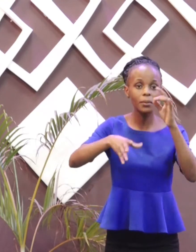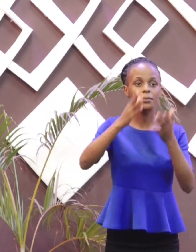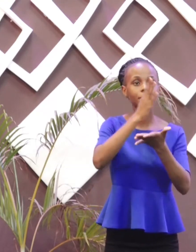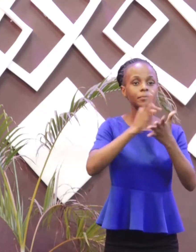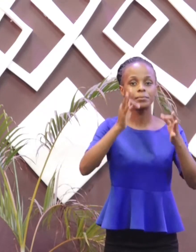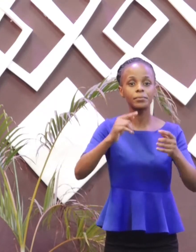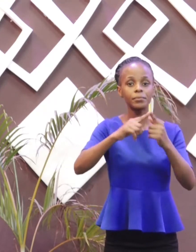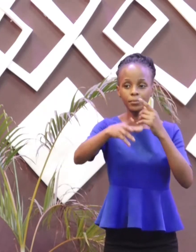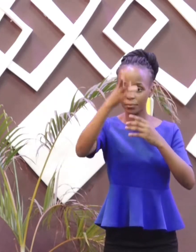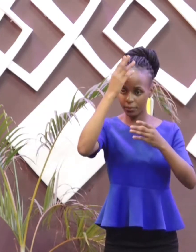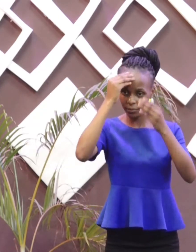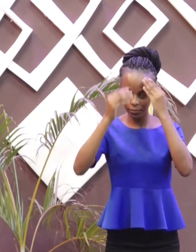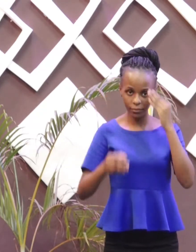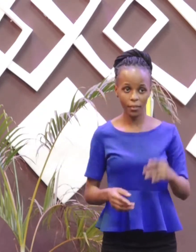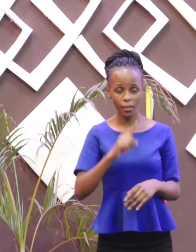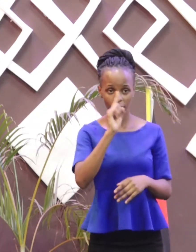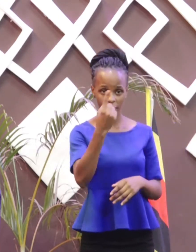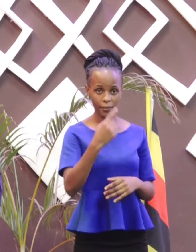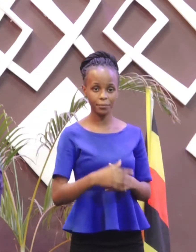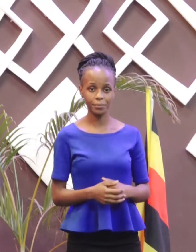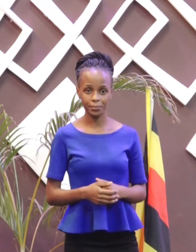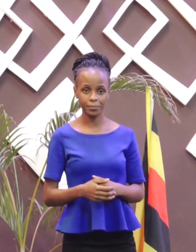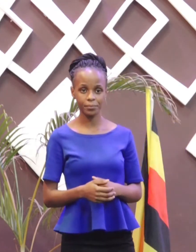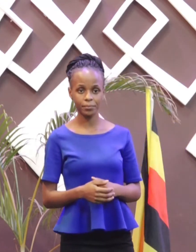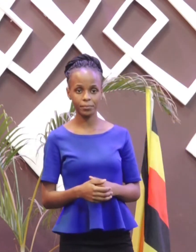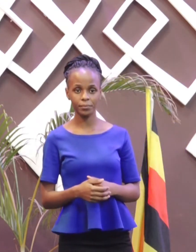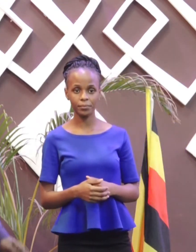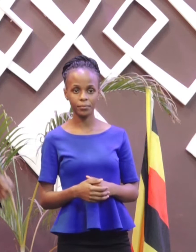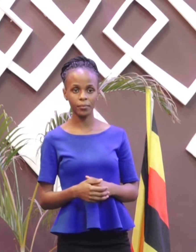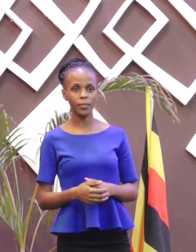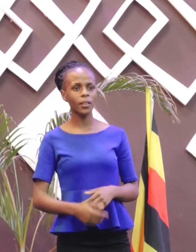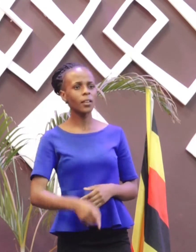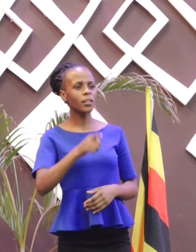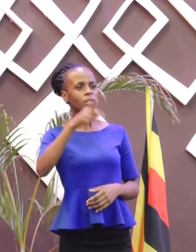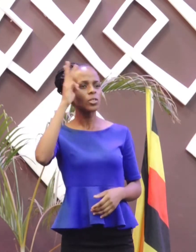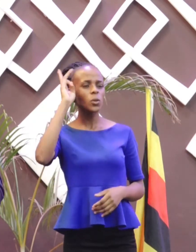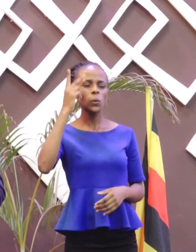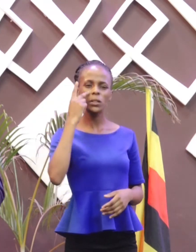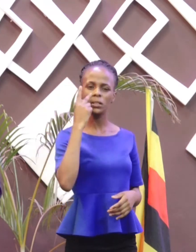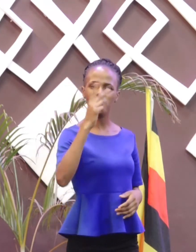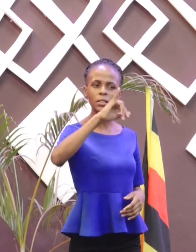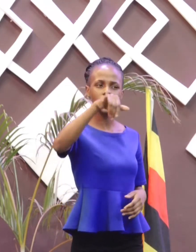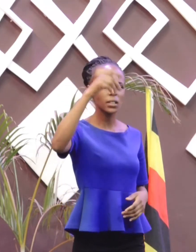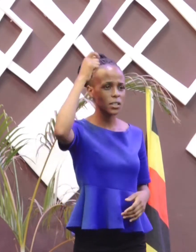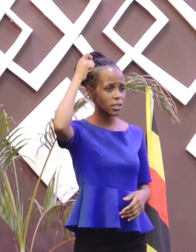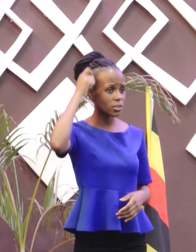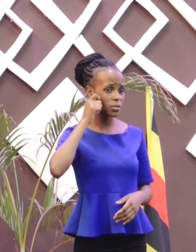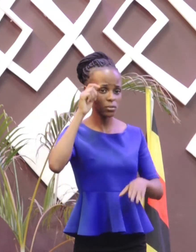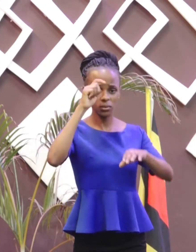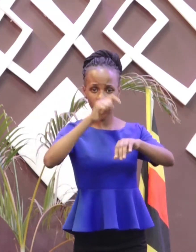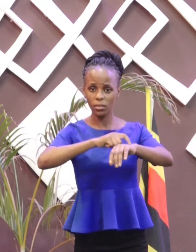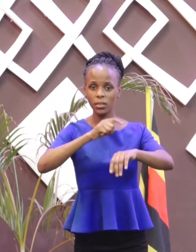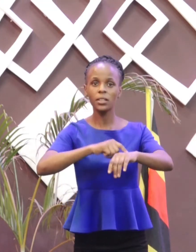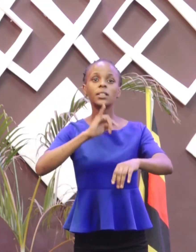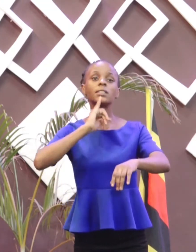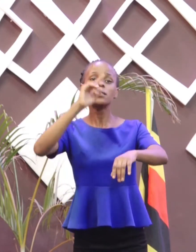wano. Number one, ekisooka, you will find that the Joshua generation